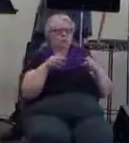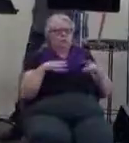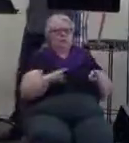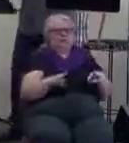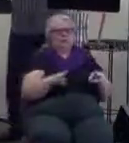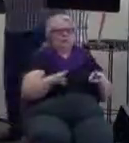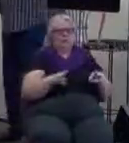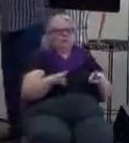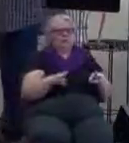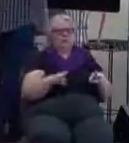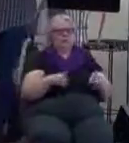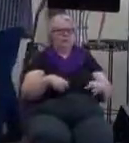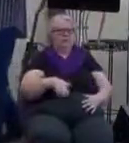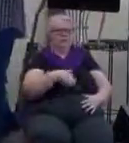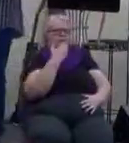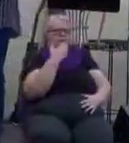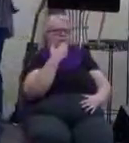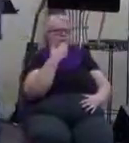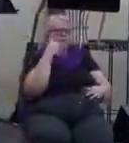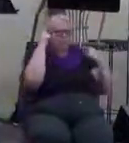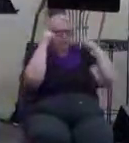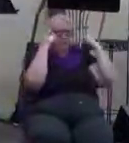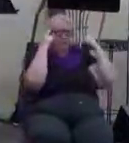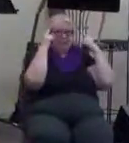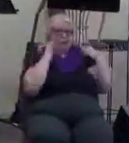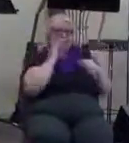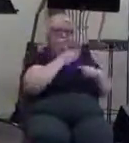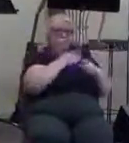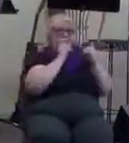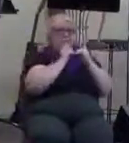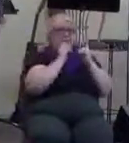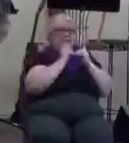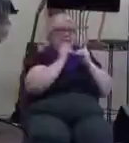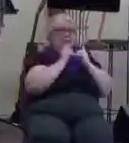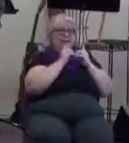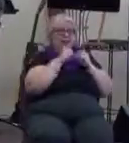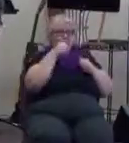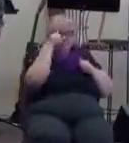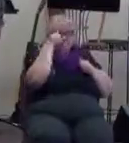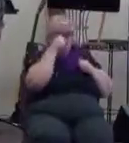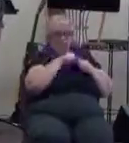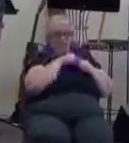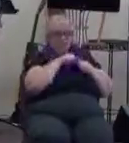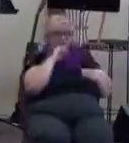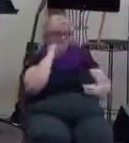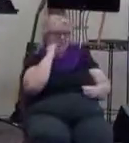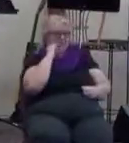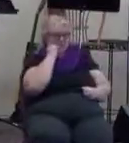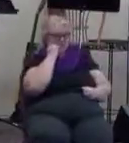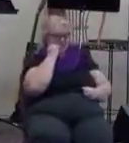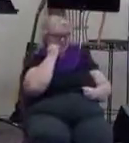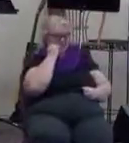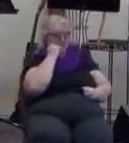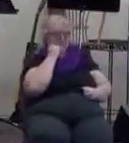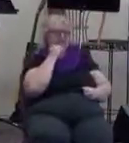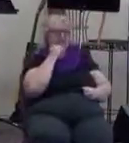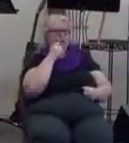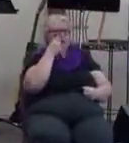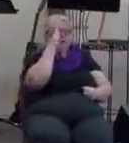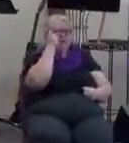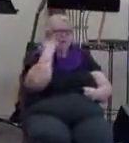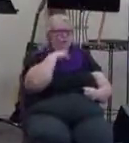us could look back at our dating years and remember being jealous over a girl we were dating and some other guy was